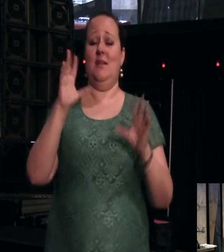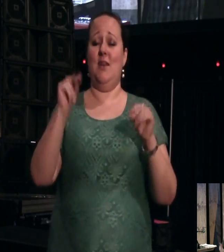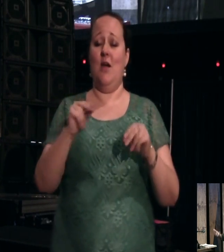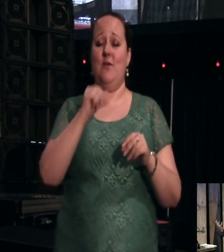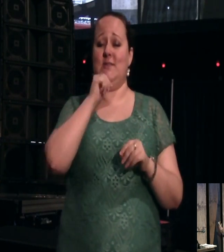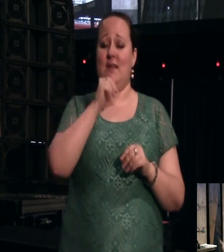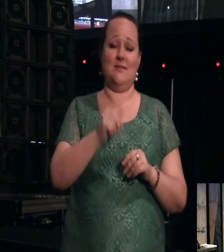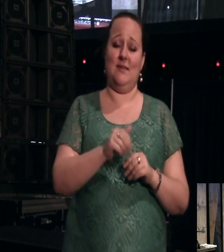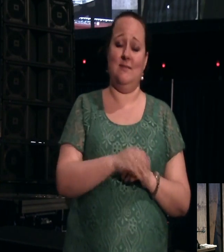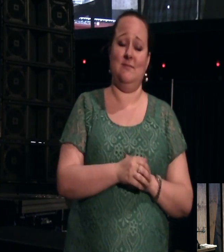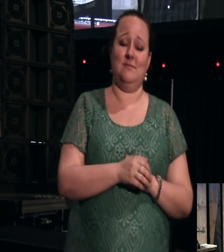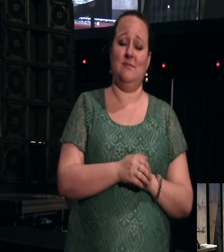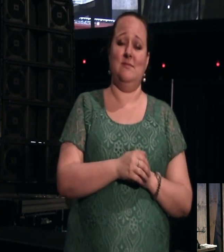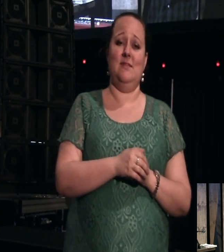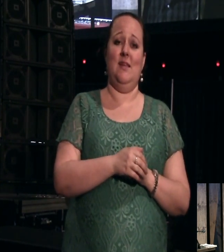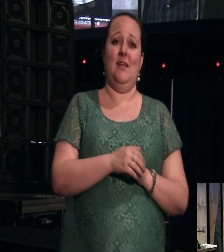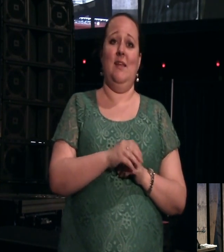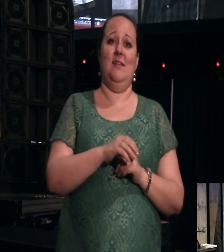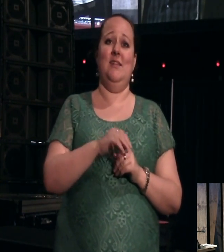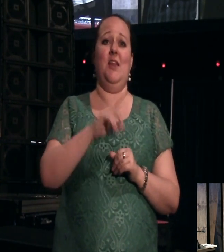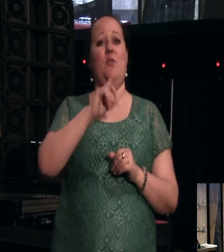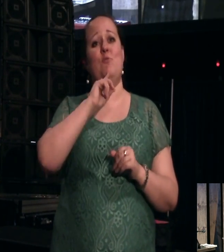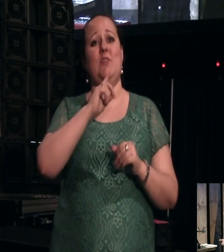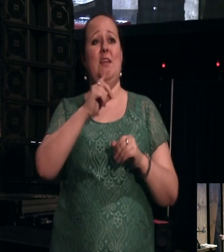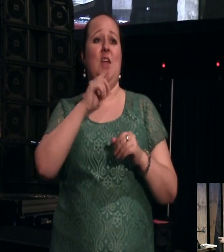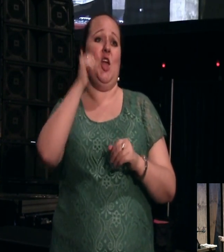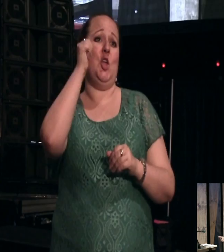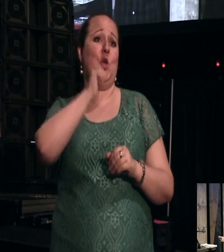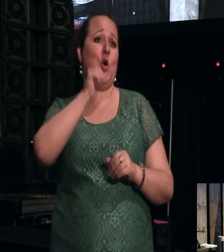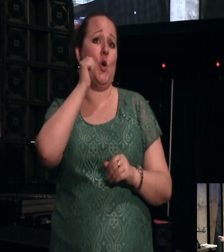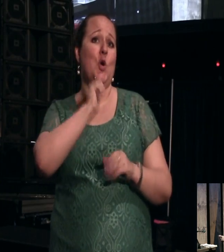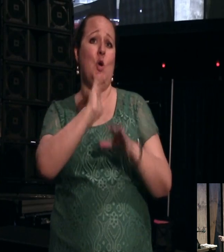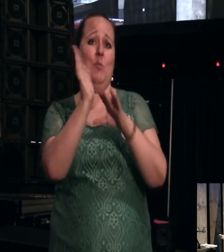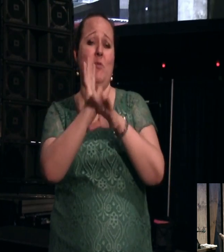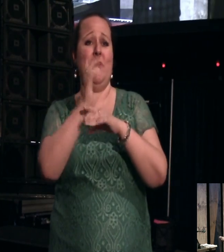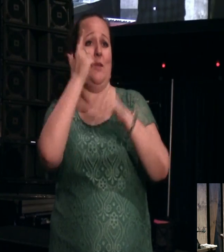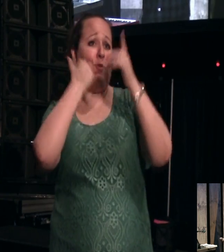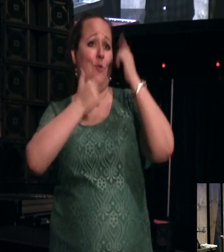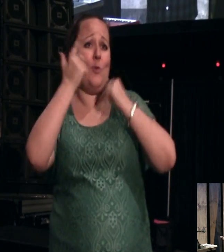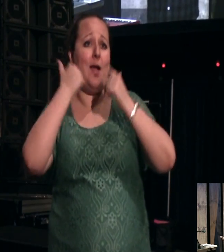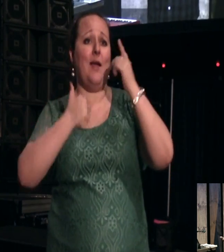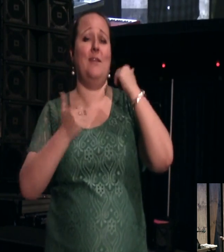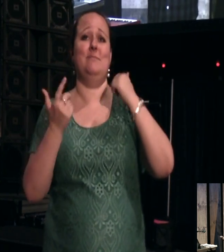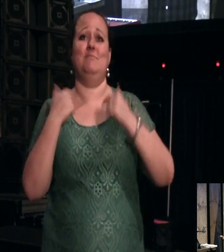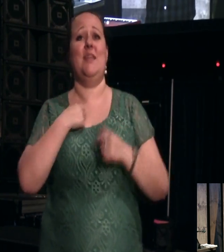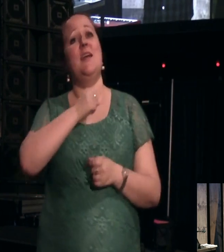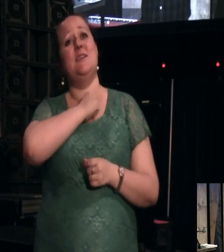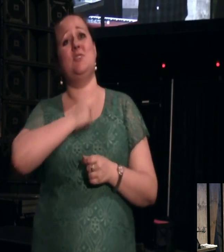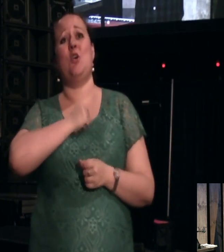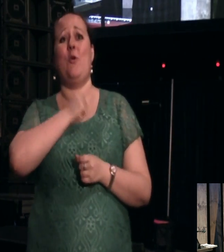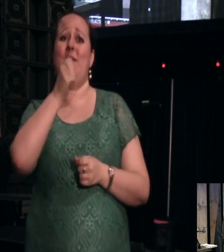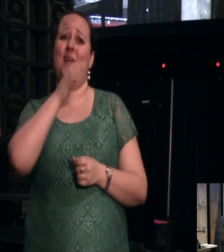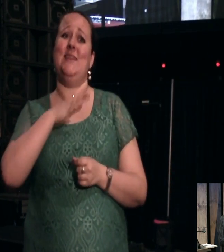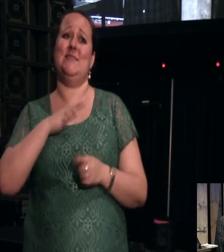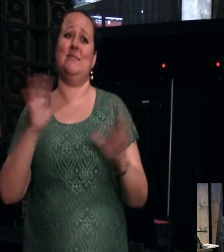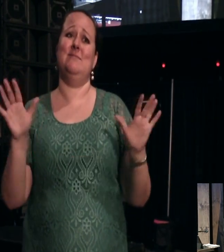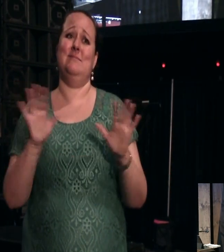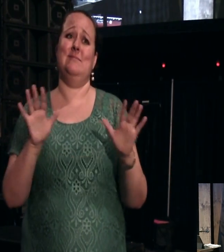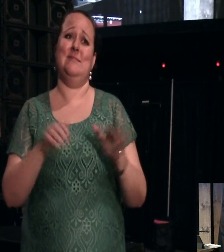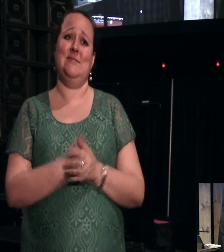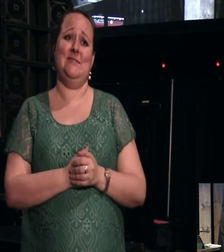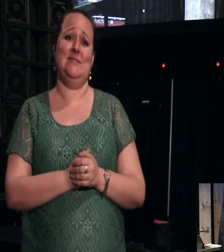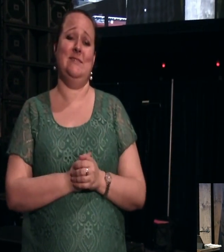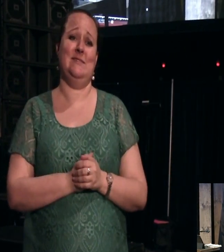and be like, man, it's got a really good plot. No, it doesn't, all right? Snap out of it, dude.